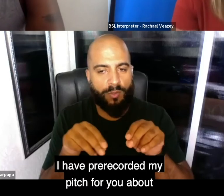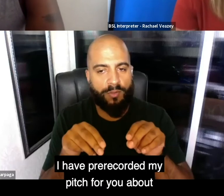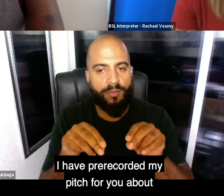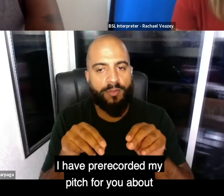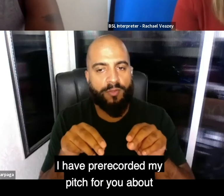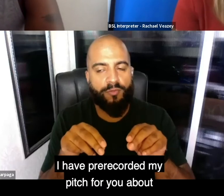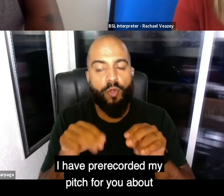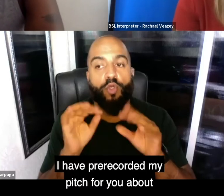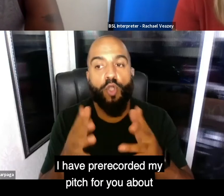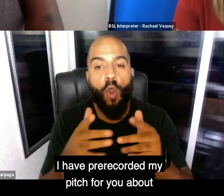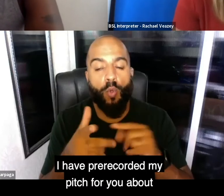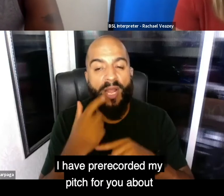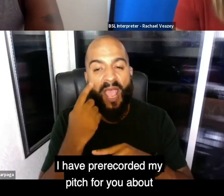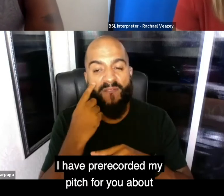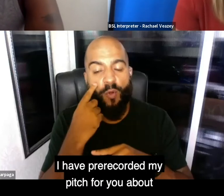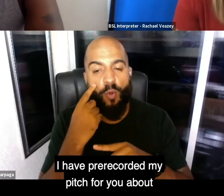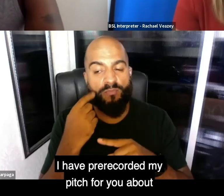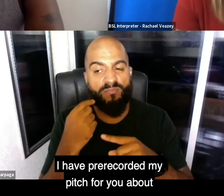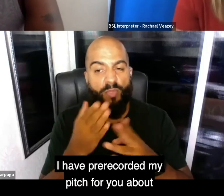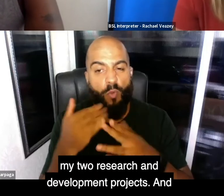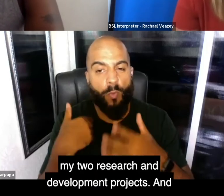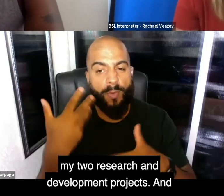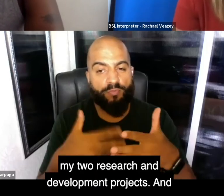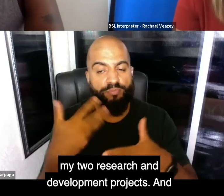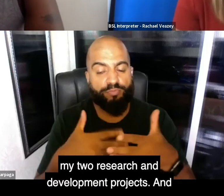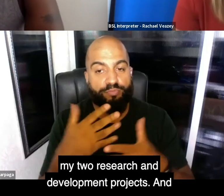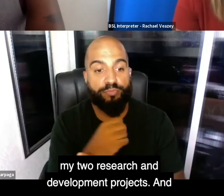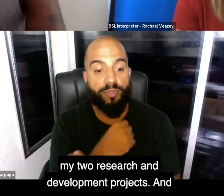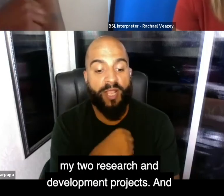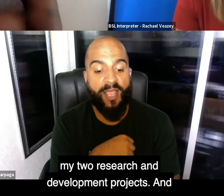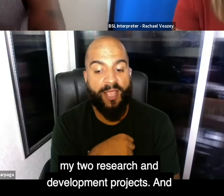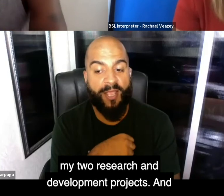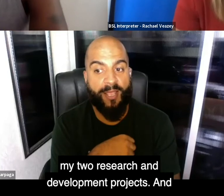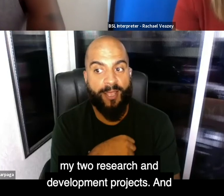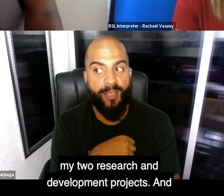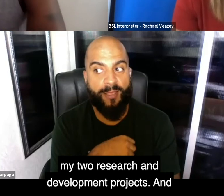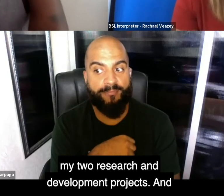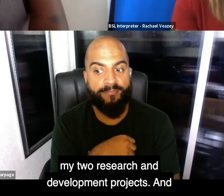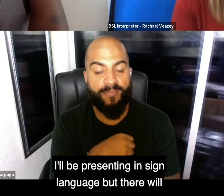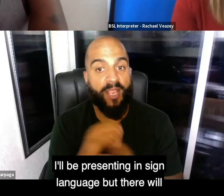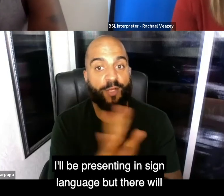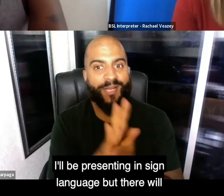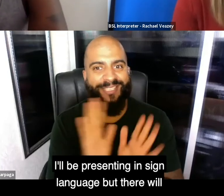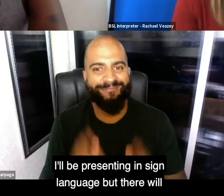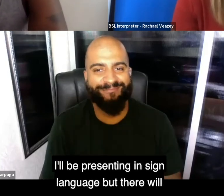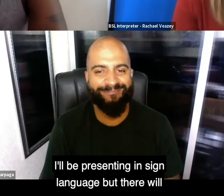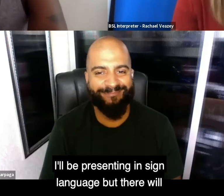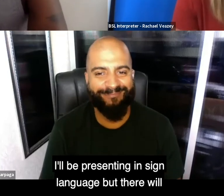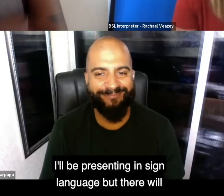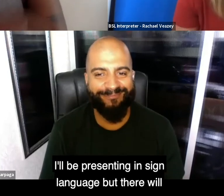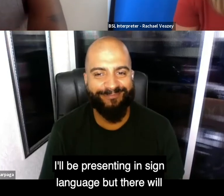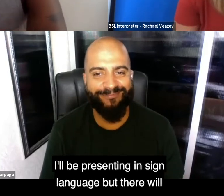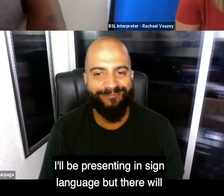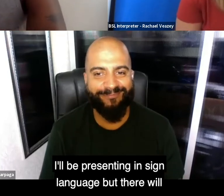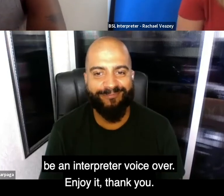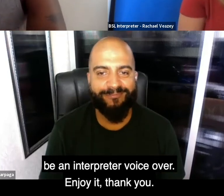So I've pre-recorded my pitch for you about my 2 research and development projects, and I'll be presenting in sign language,